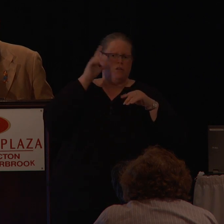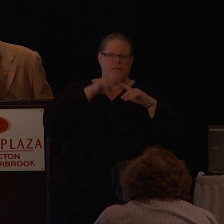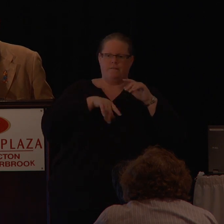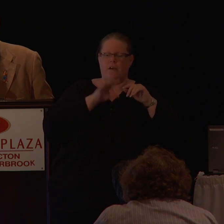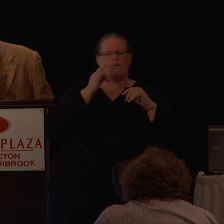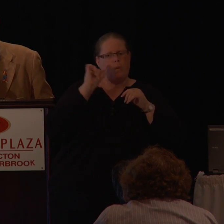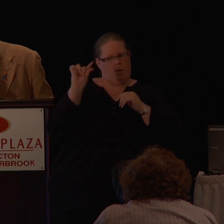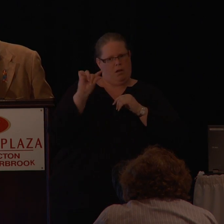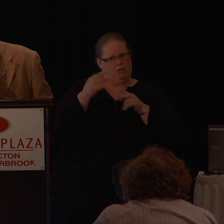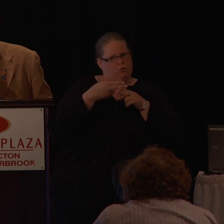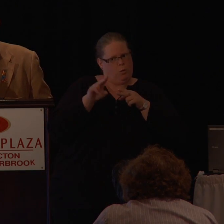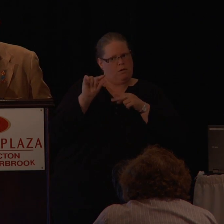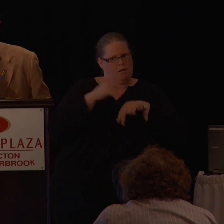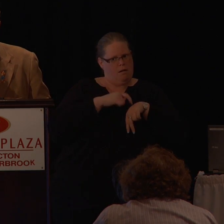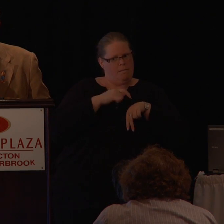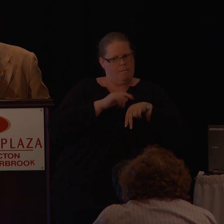briefly.